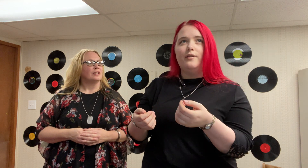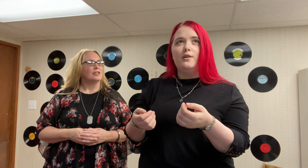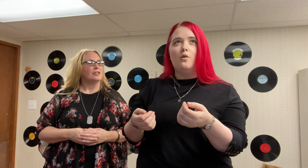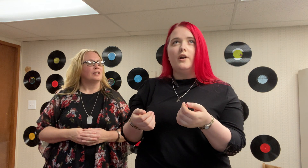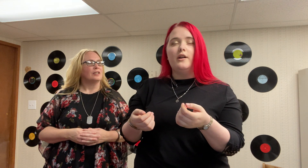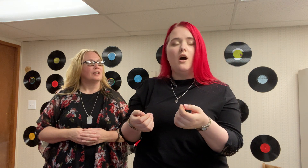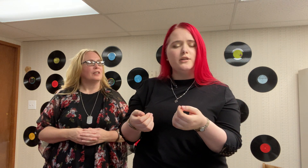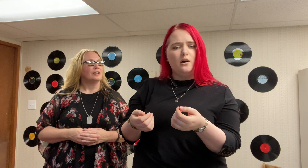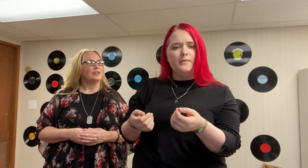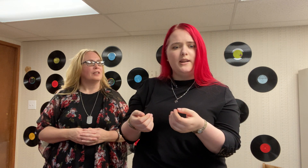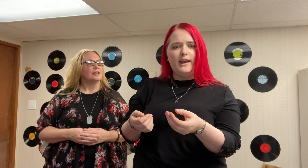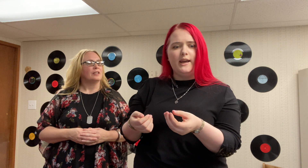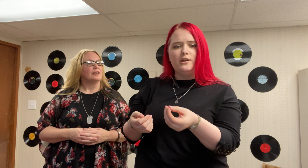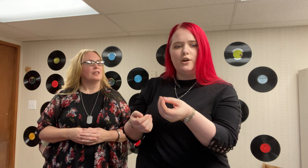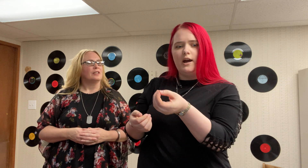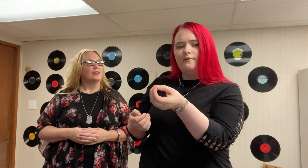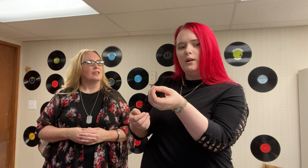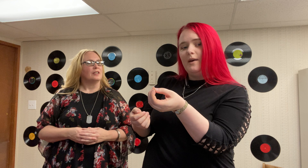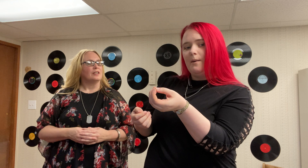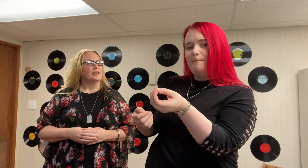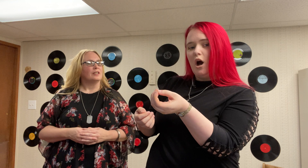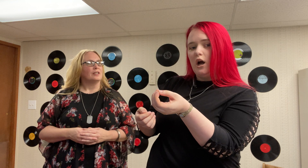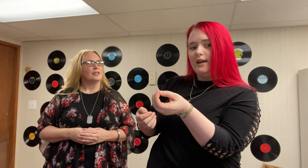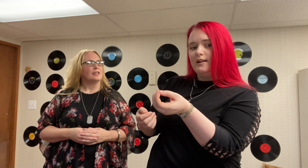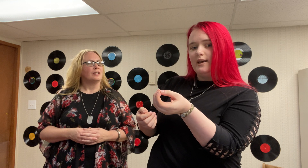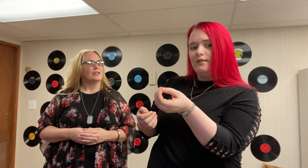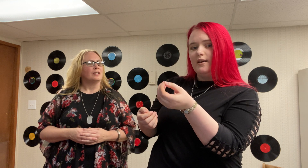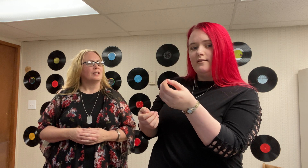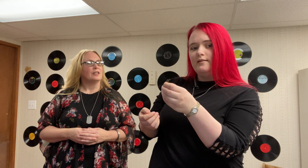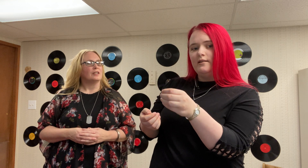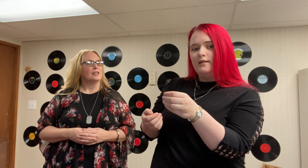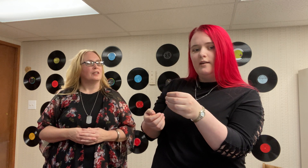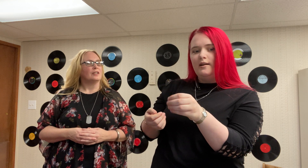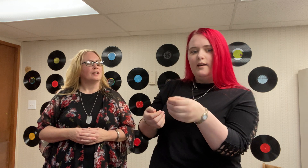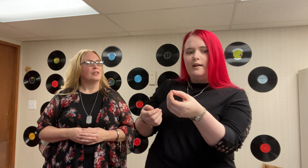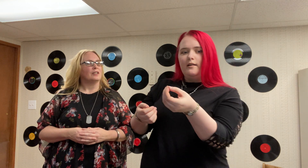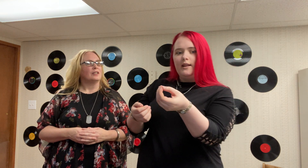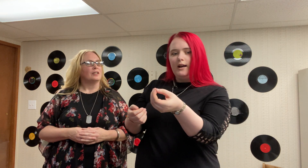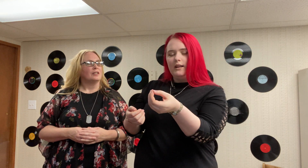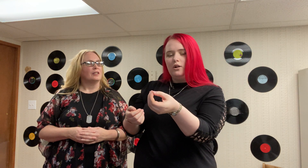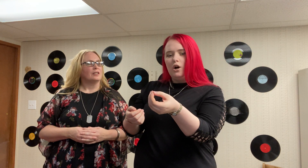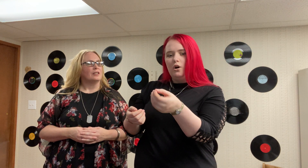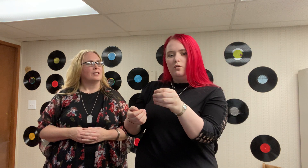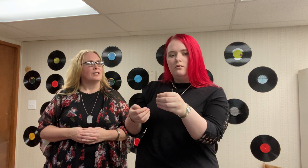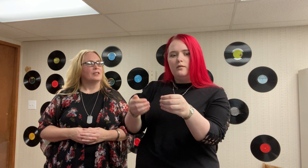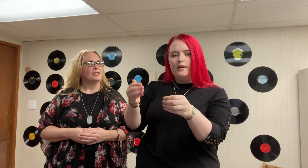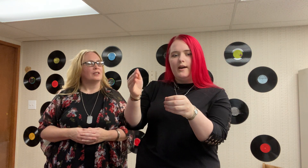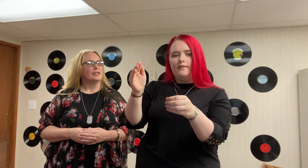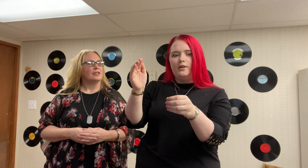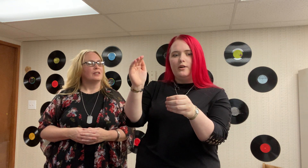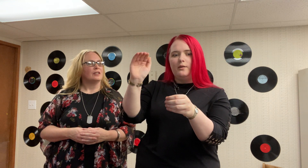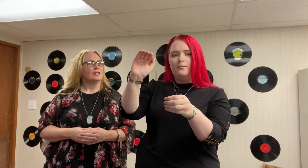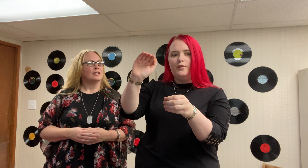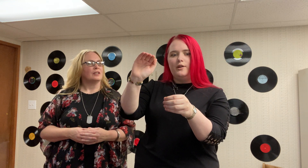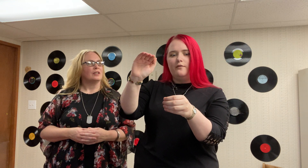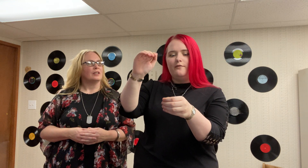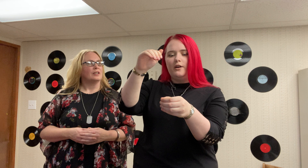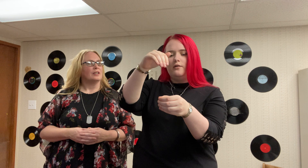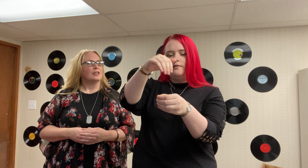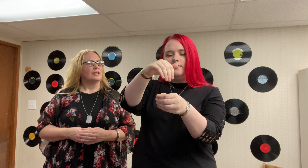your non-dominant hand, you're kind of going to make a pocket like this, like a little O, and then you're going to put your fingers